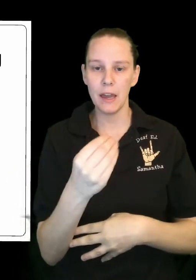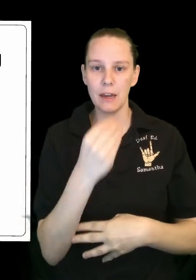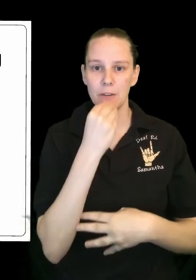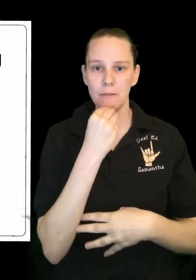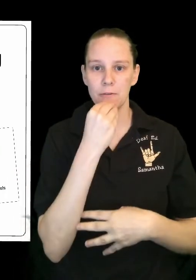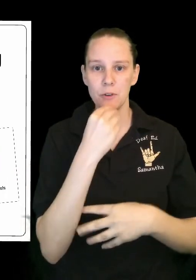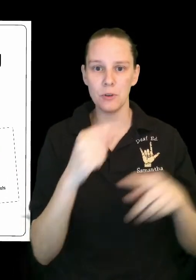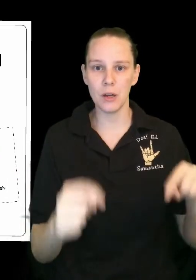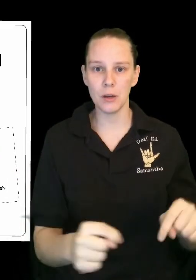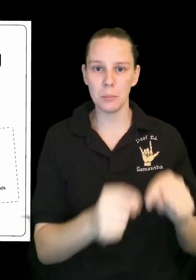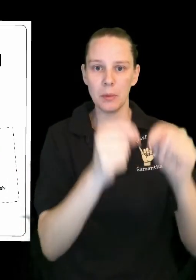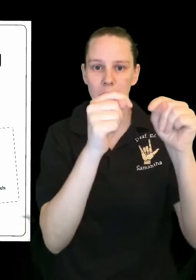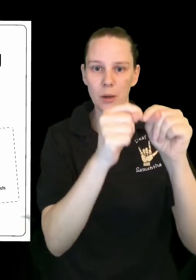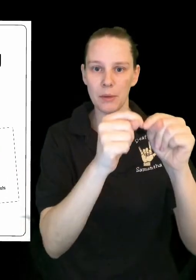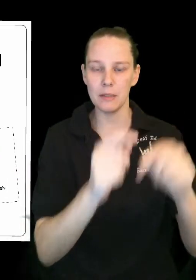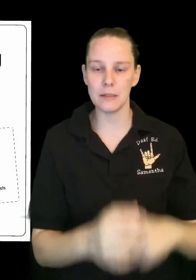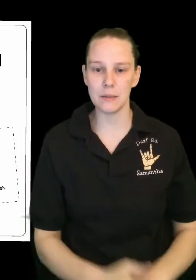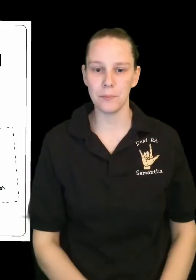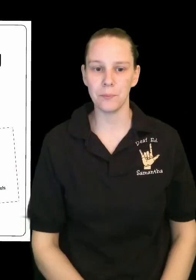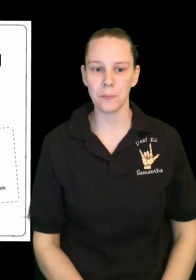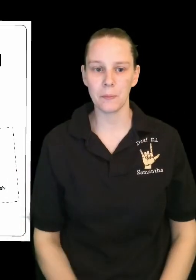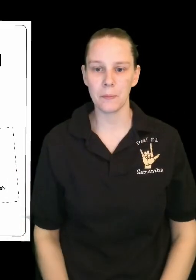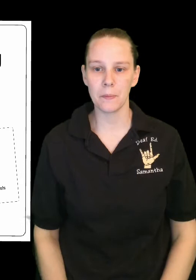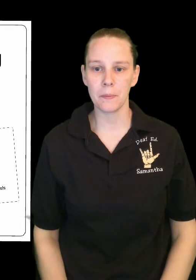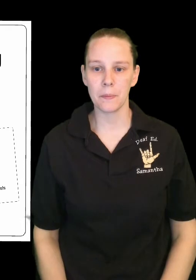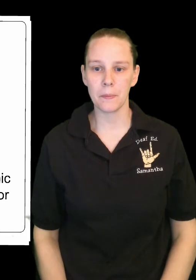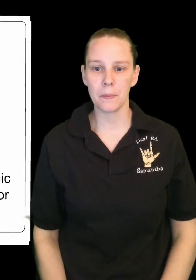and food pyramids.